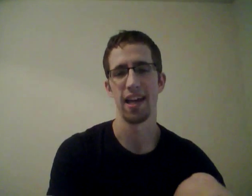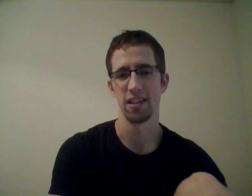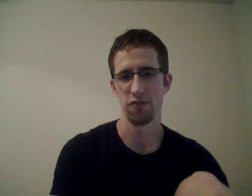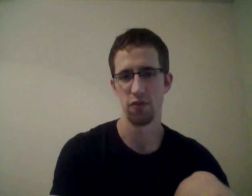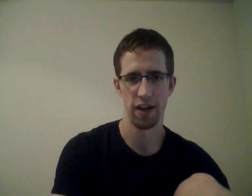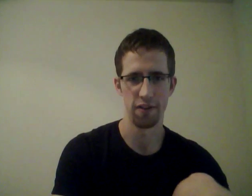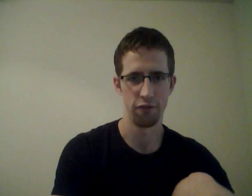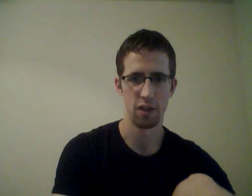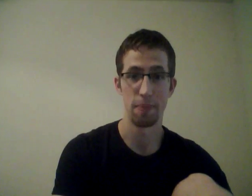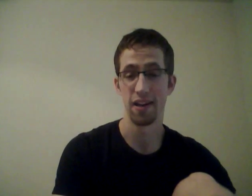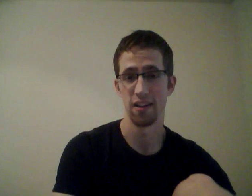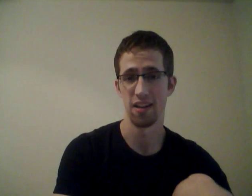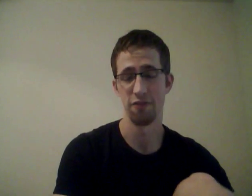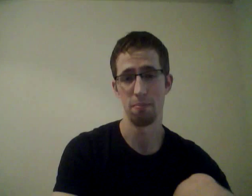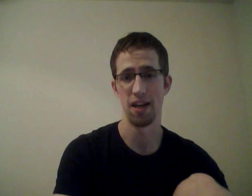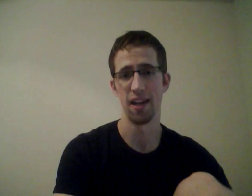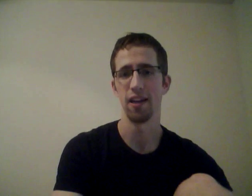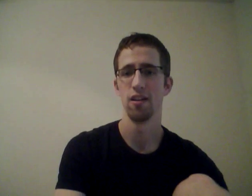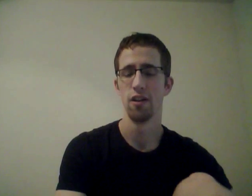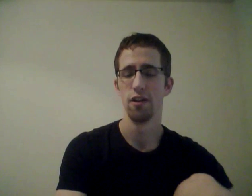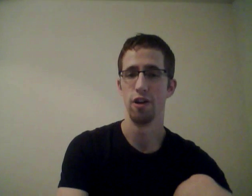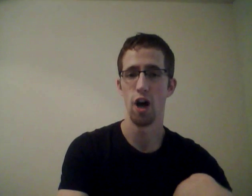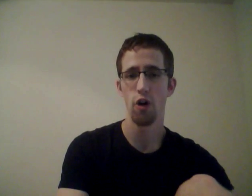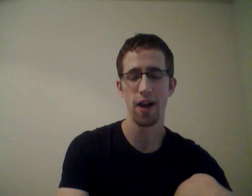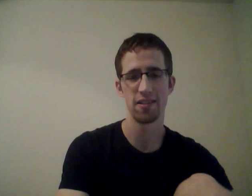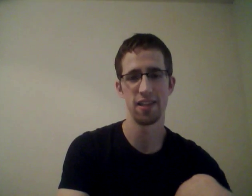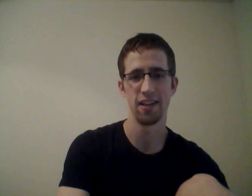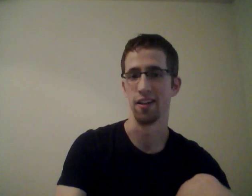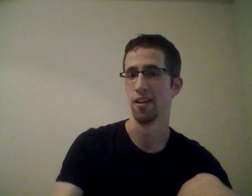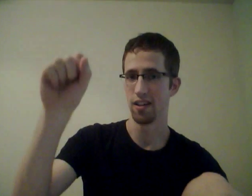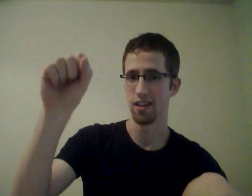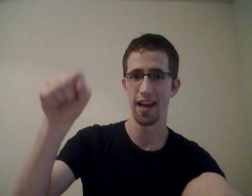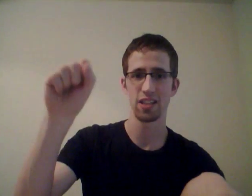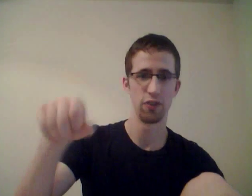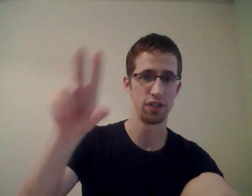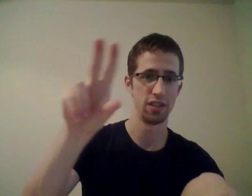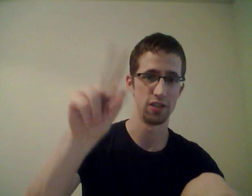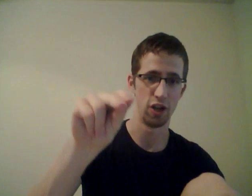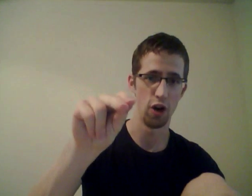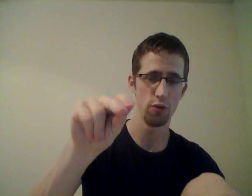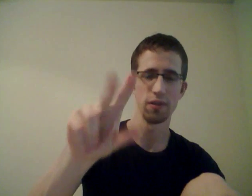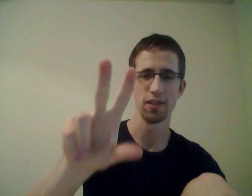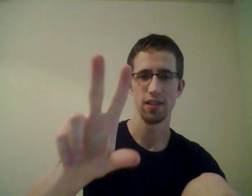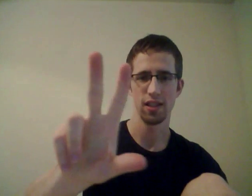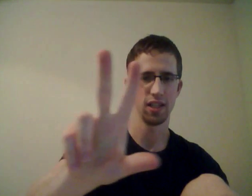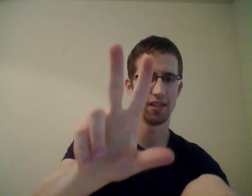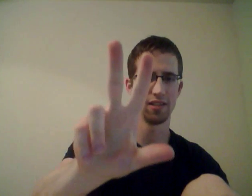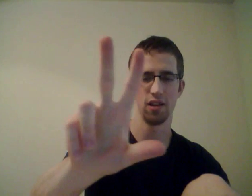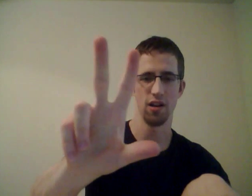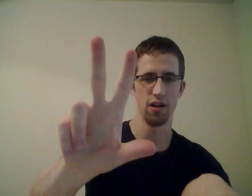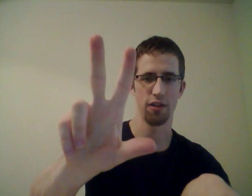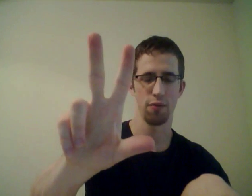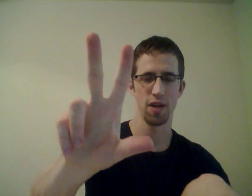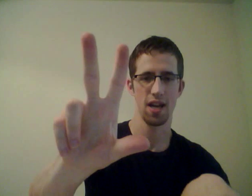signs for it for depending on the different meaning. No, as in yes versus no, is a 3